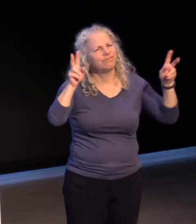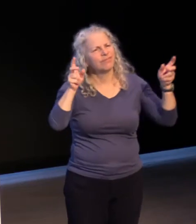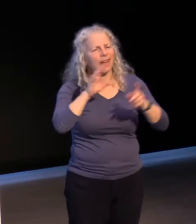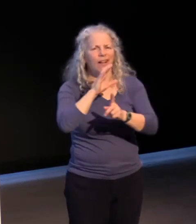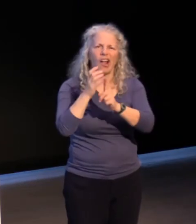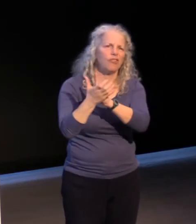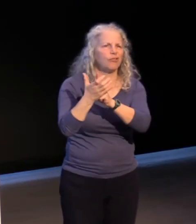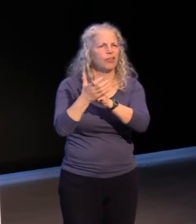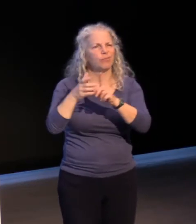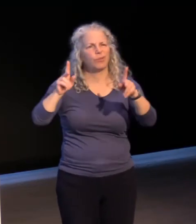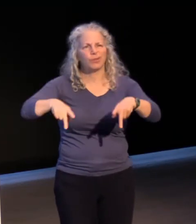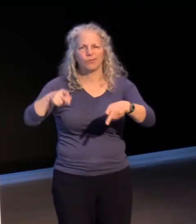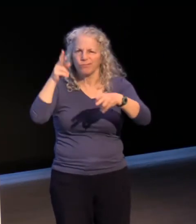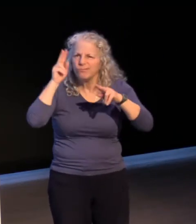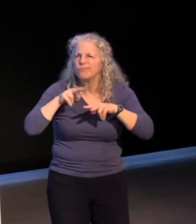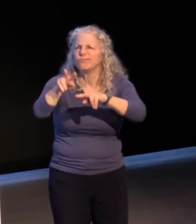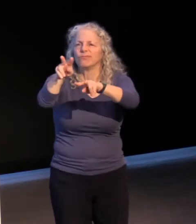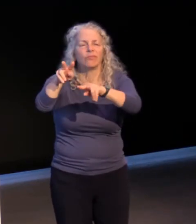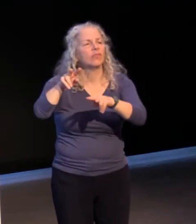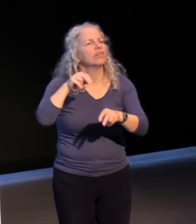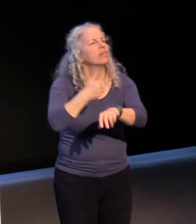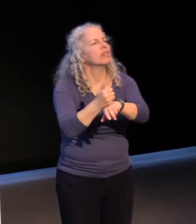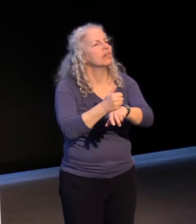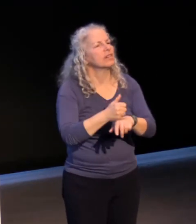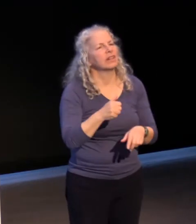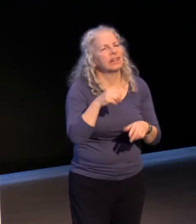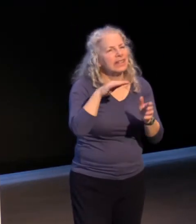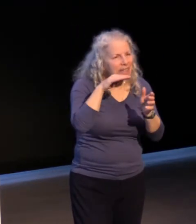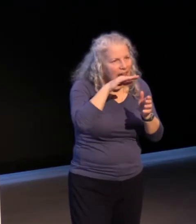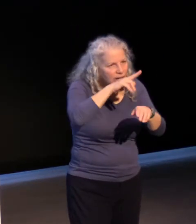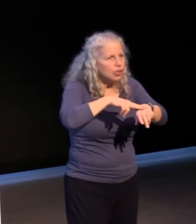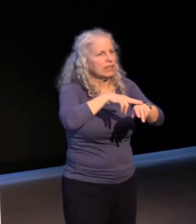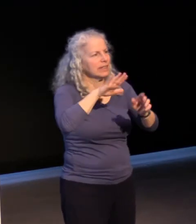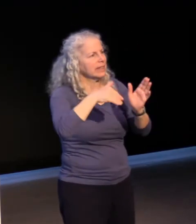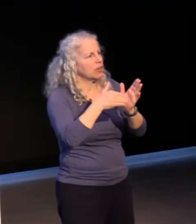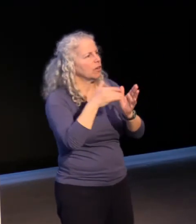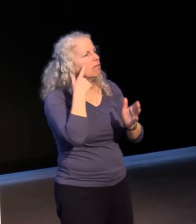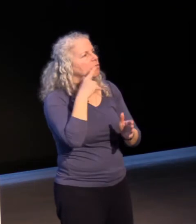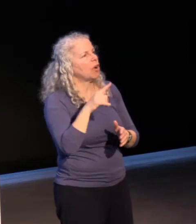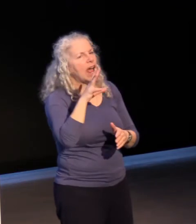Boston, founded the National Center for Afro-American Artists, the